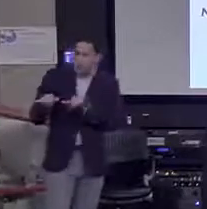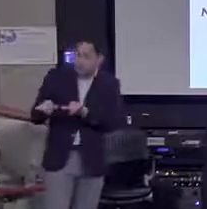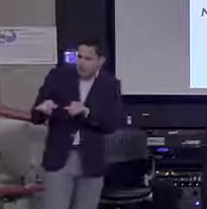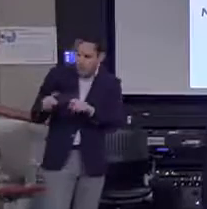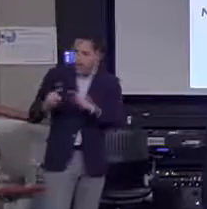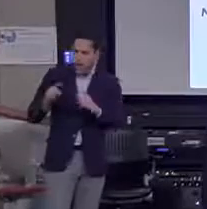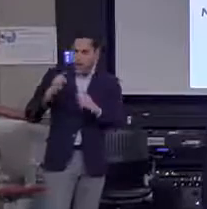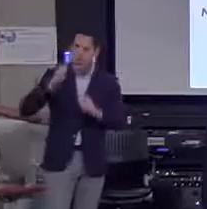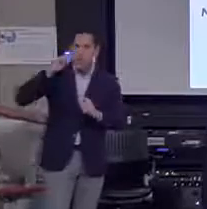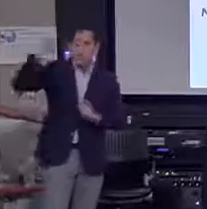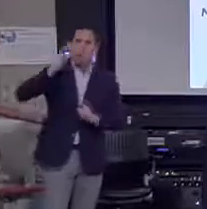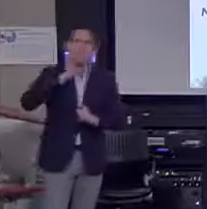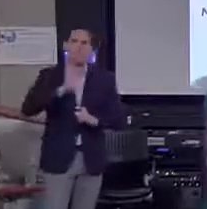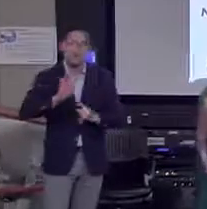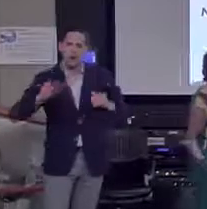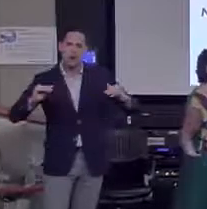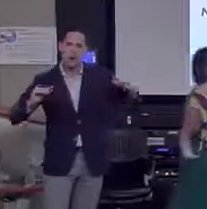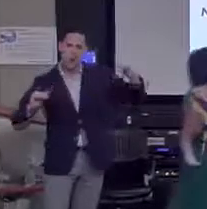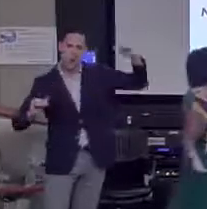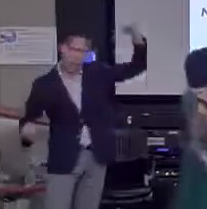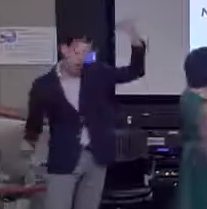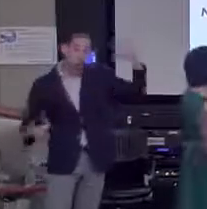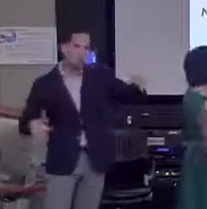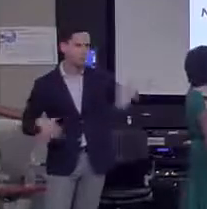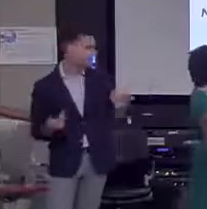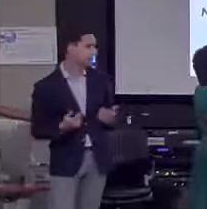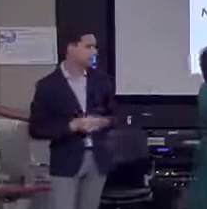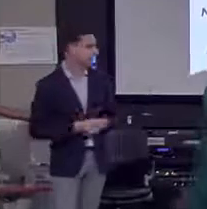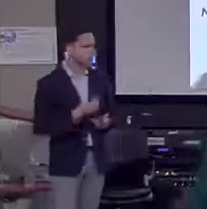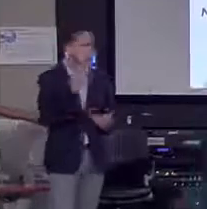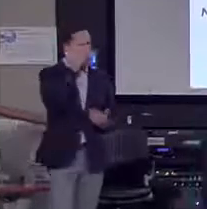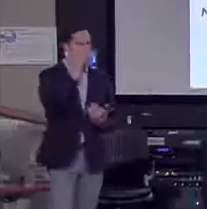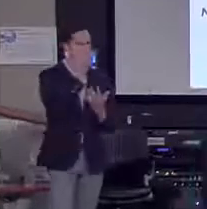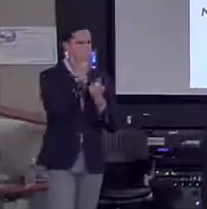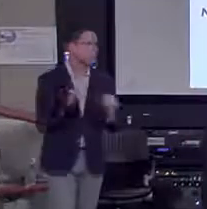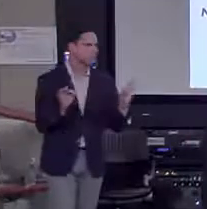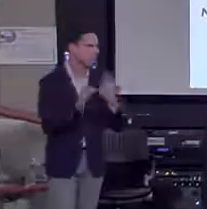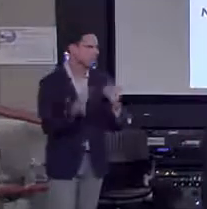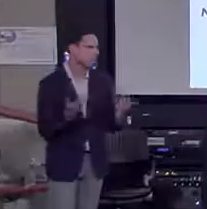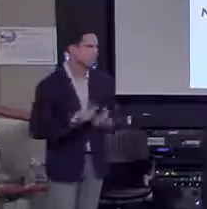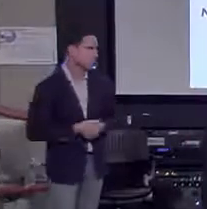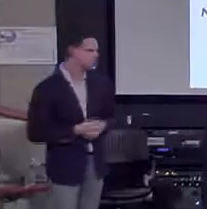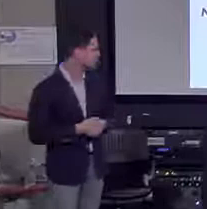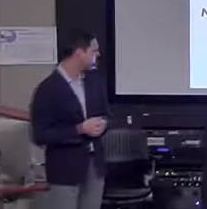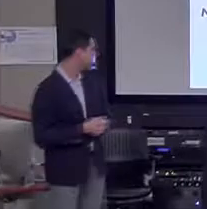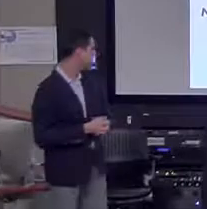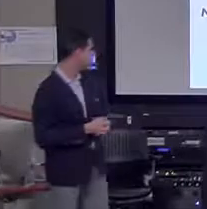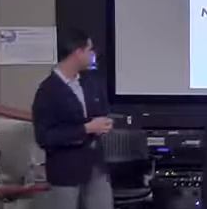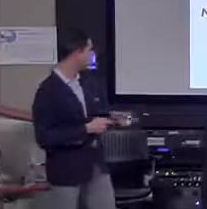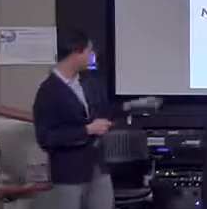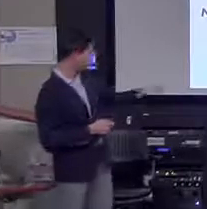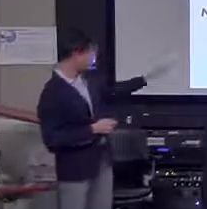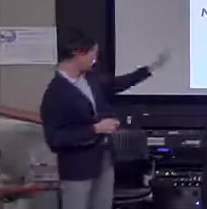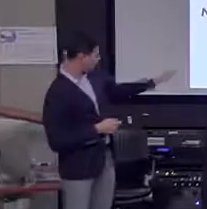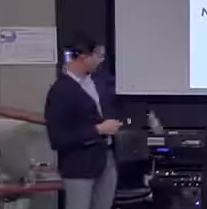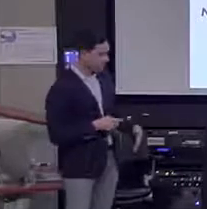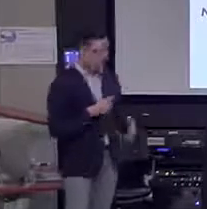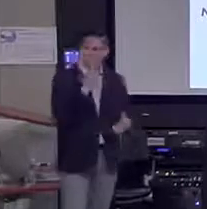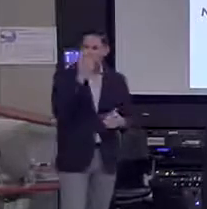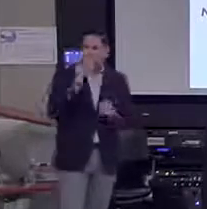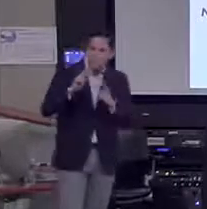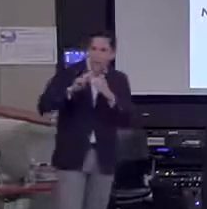are enormous. Now, who cares? We care because these